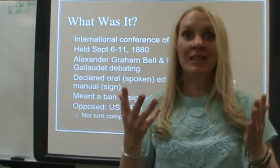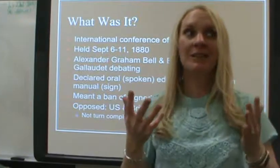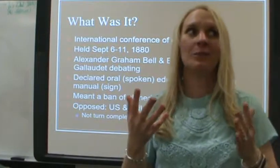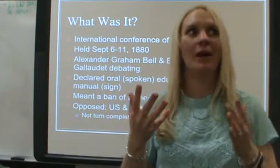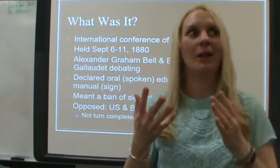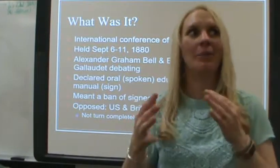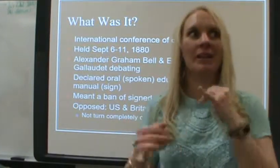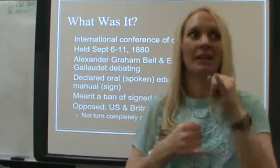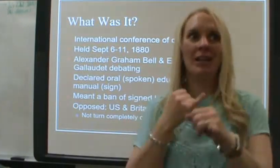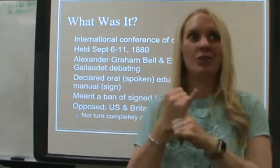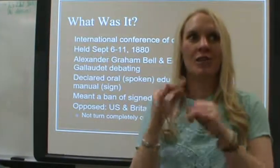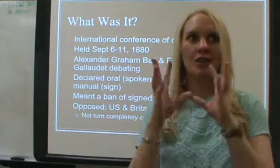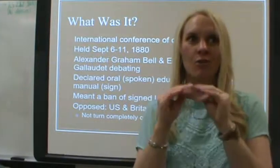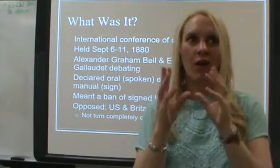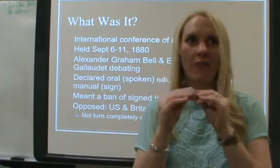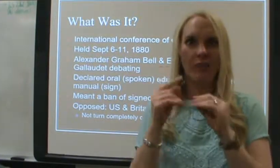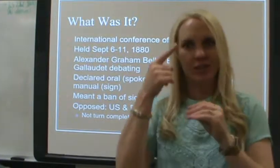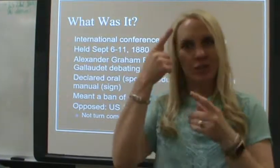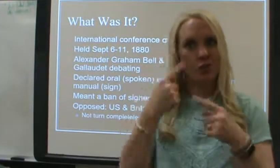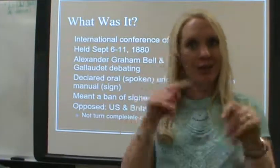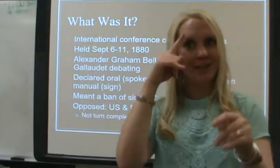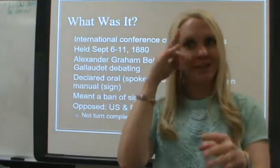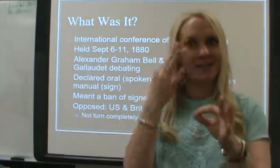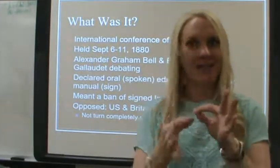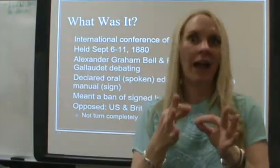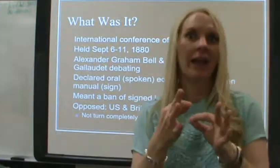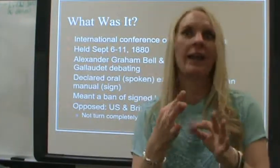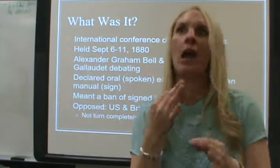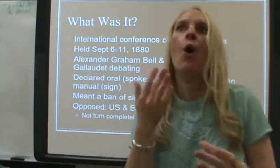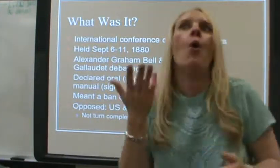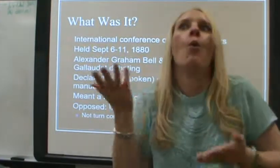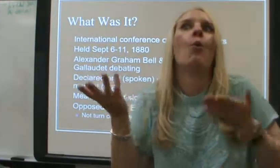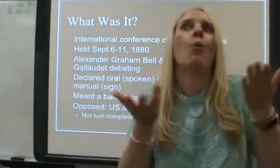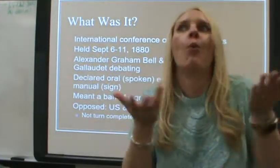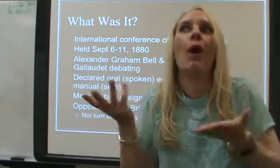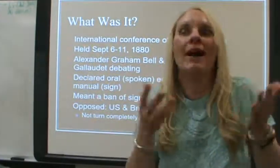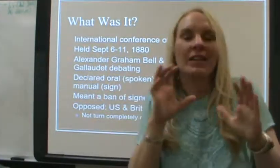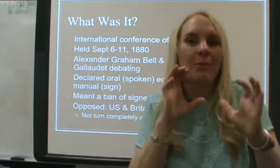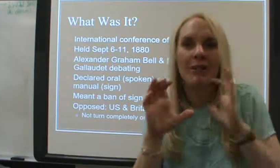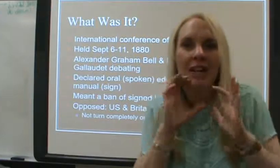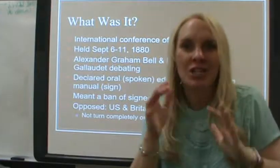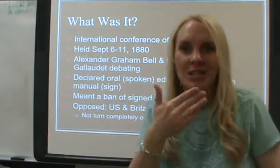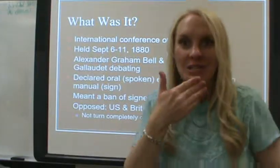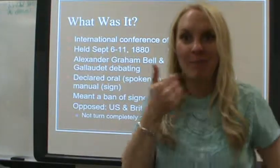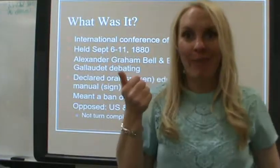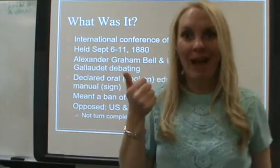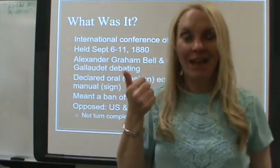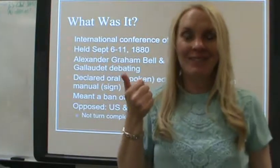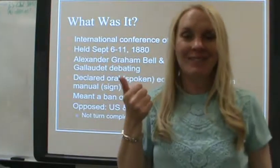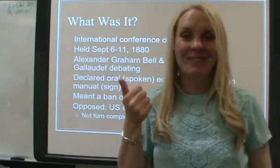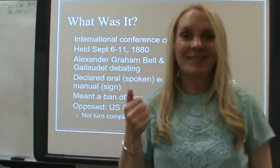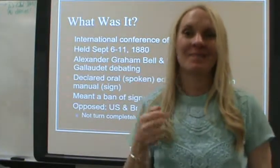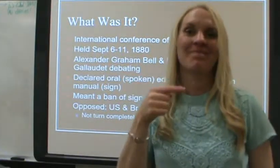mean? Well, being in an international conference, trying to decide what communication is best,